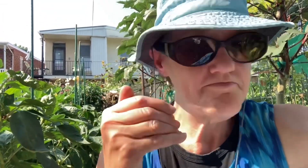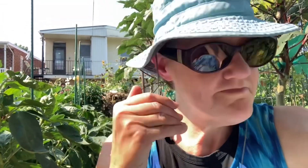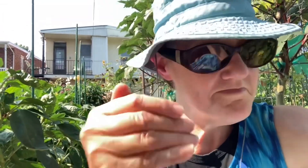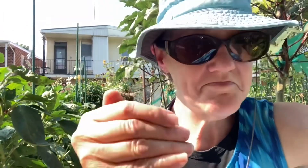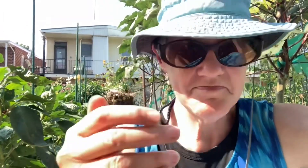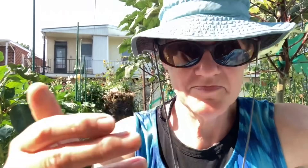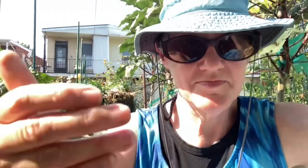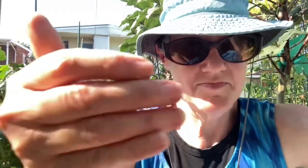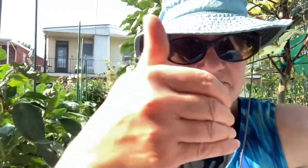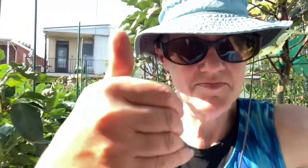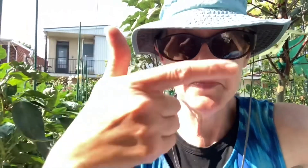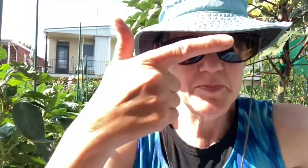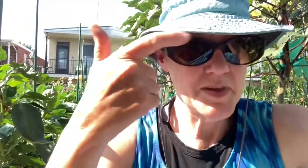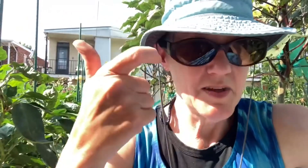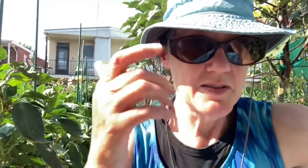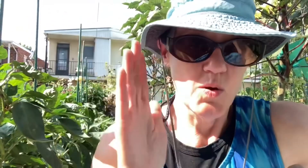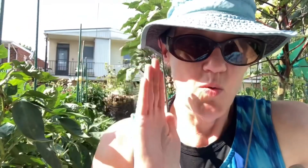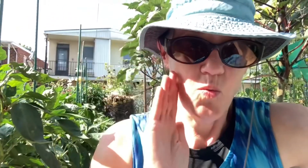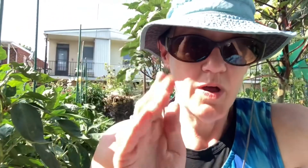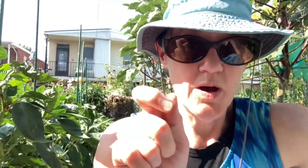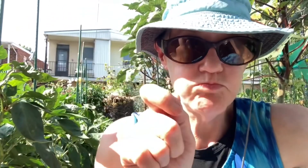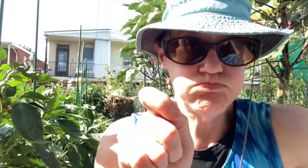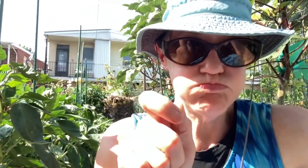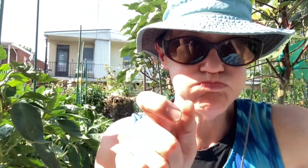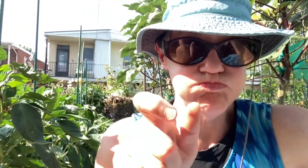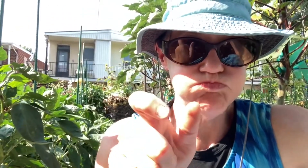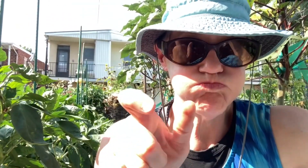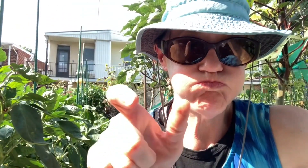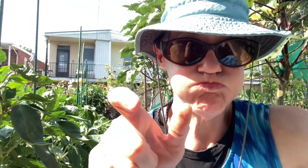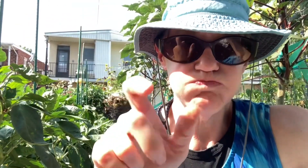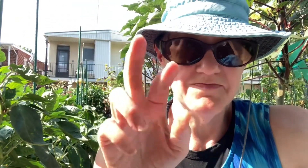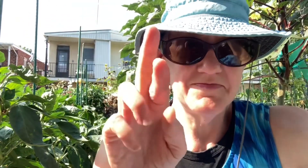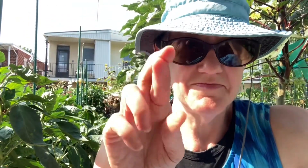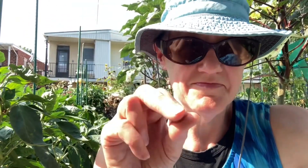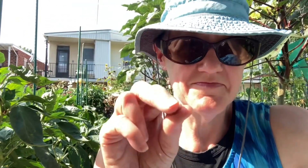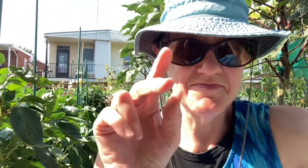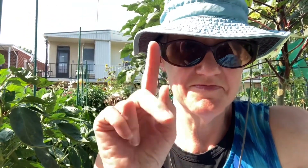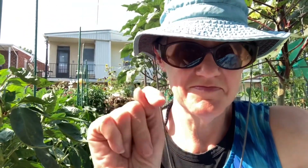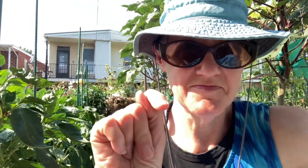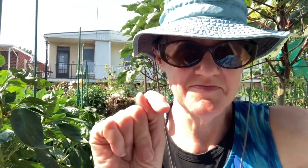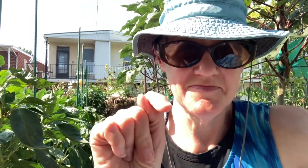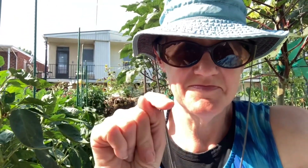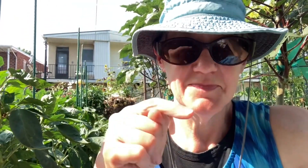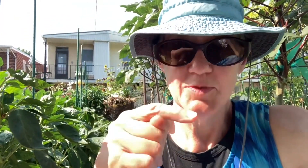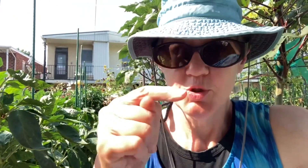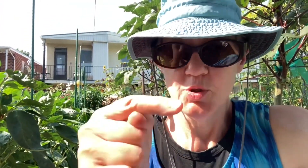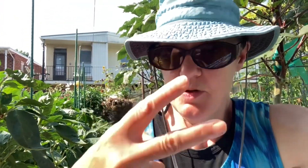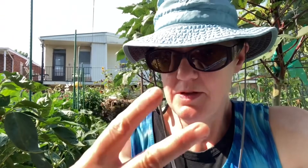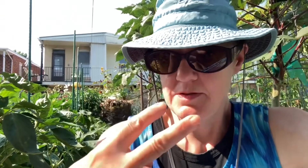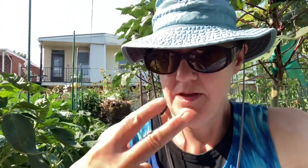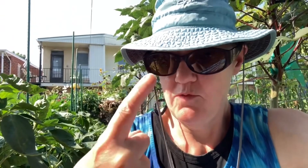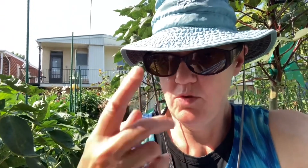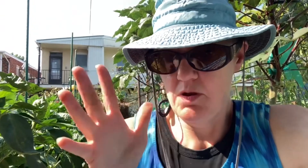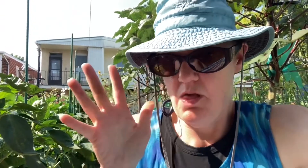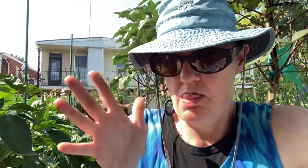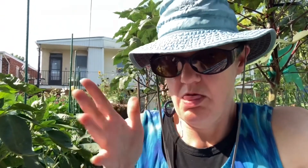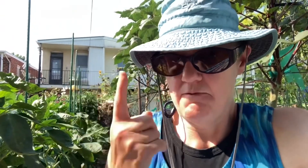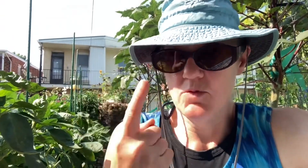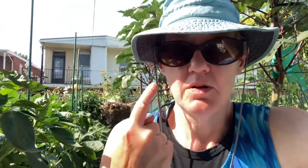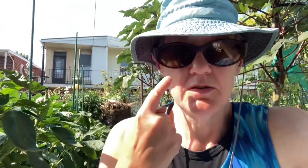It's really small, so I go ahead and pick it because it's just going to grow and get bigger. Let me show you one that I left